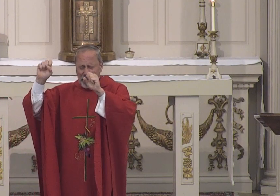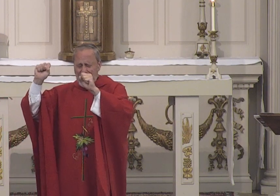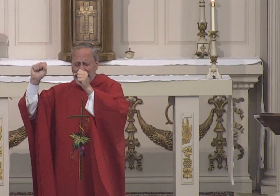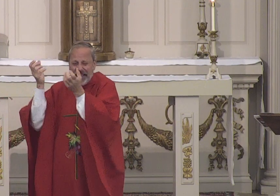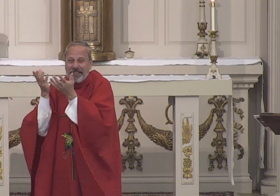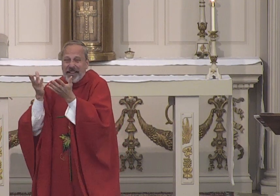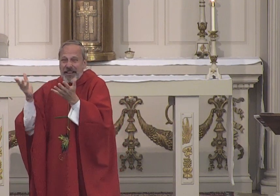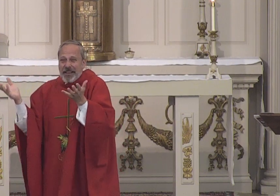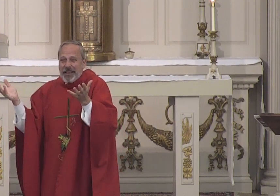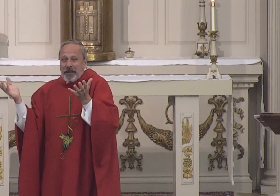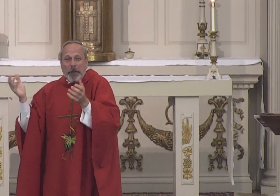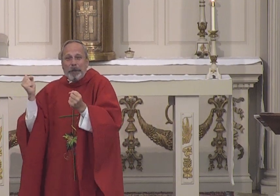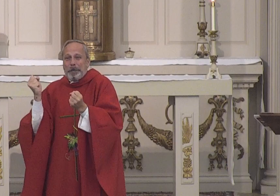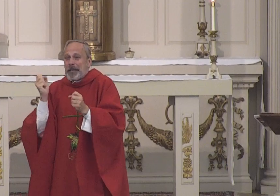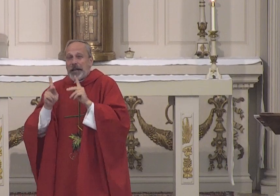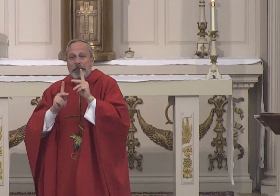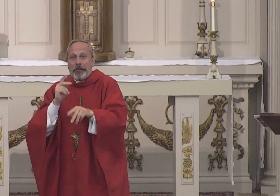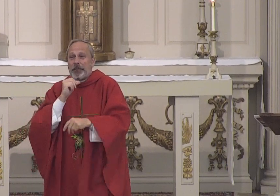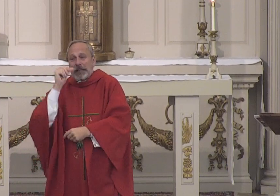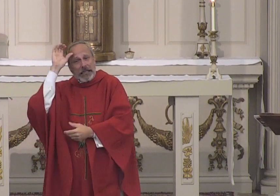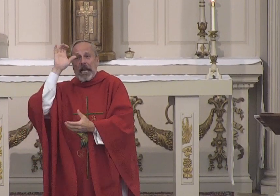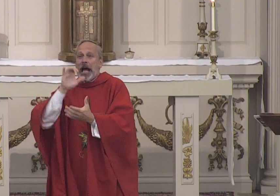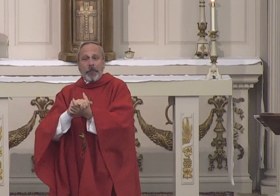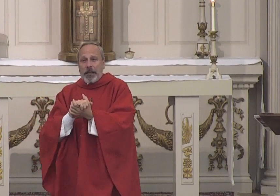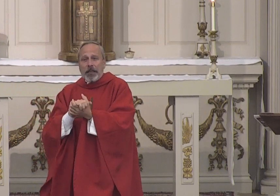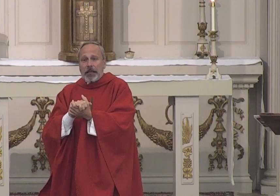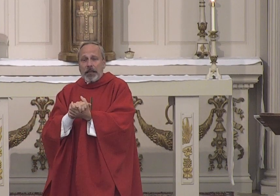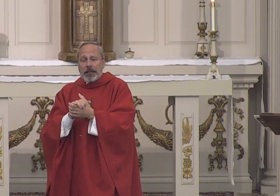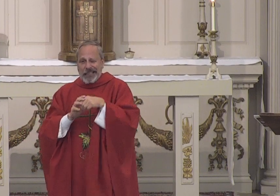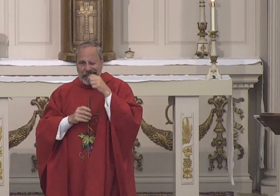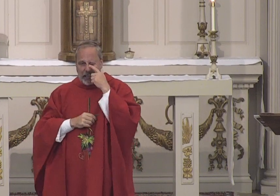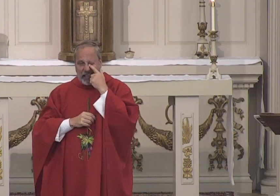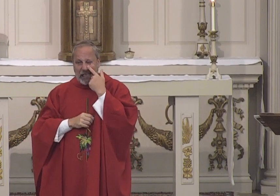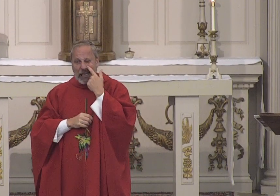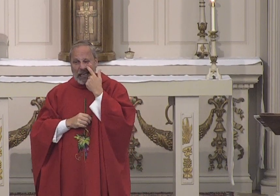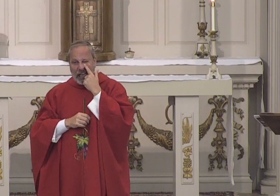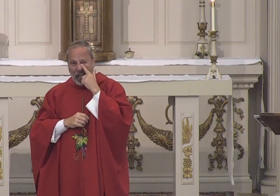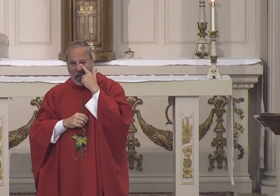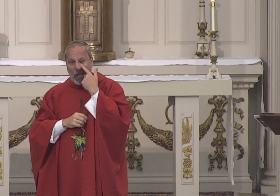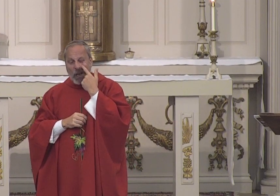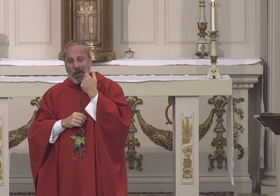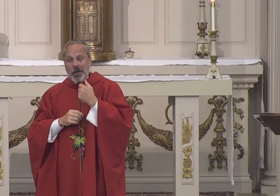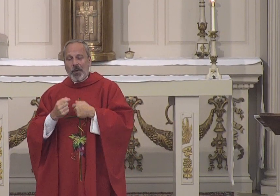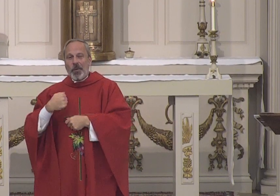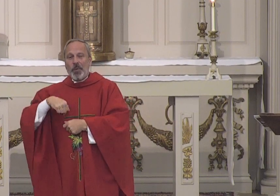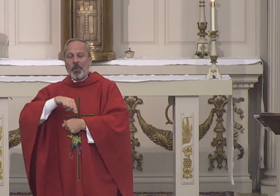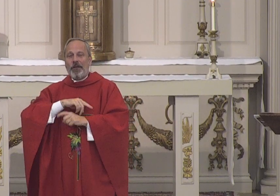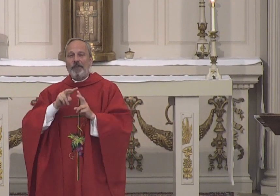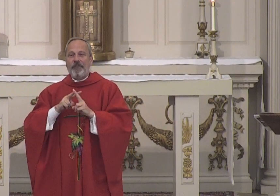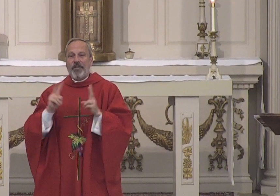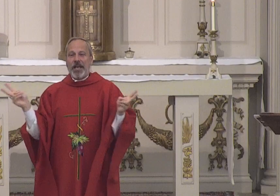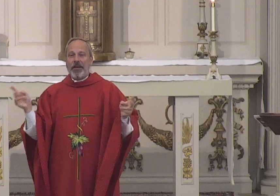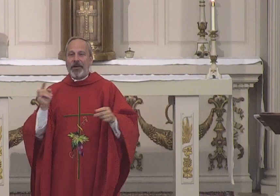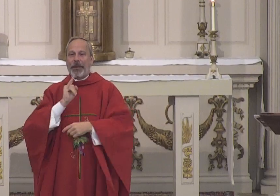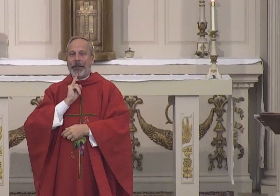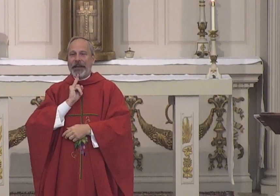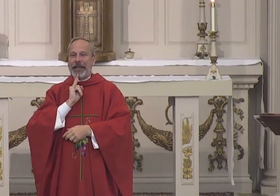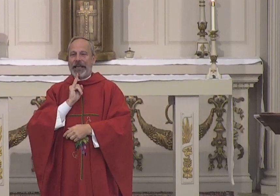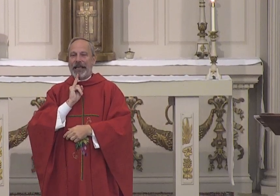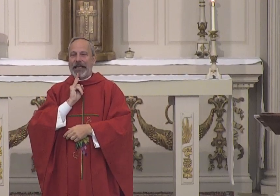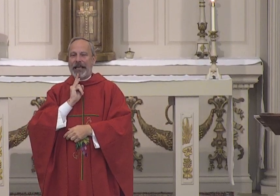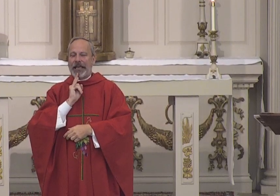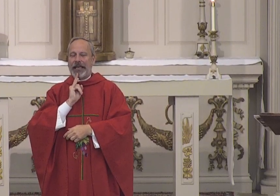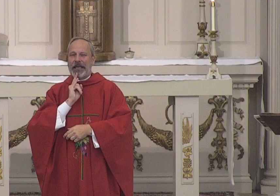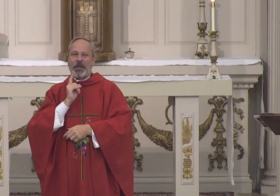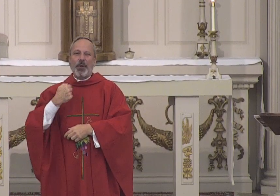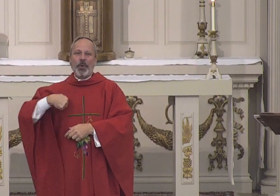them that there are amazing things happening, but people don't believe. All these things are happening around